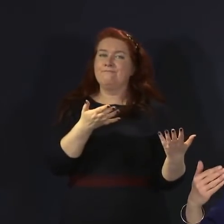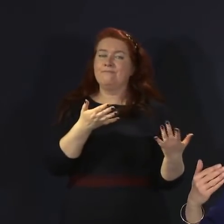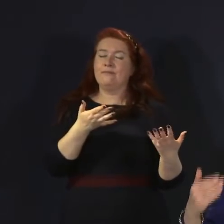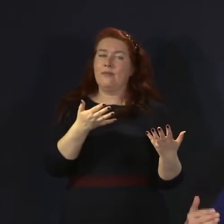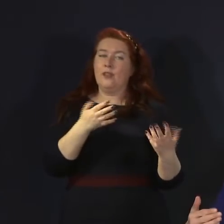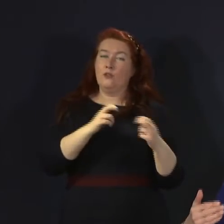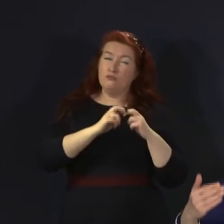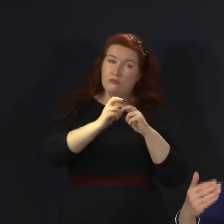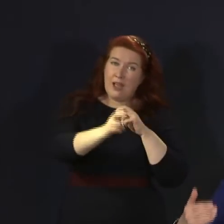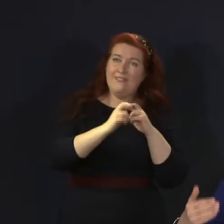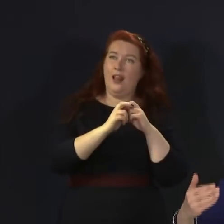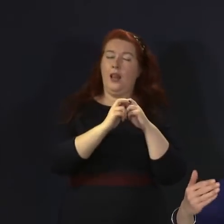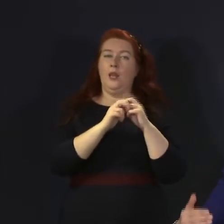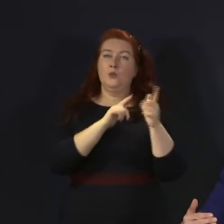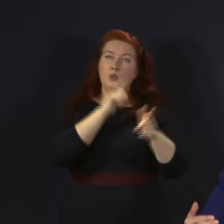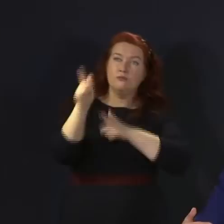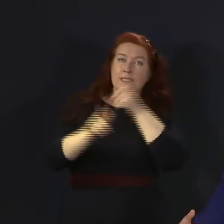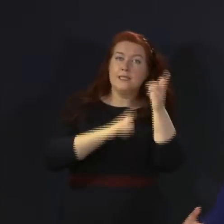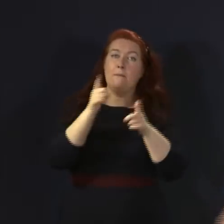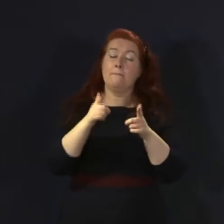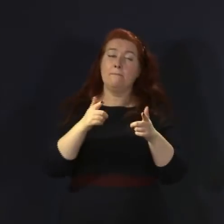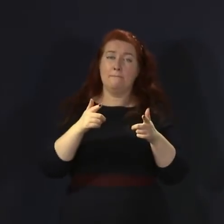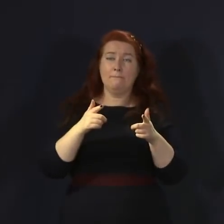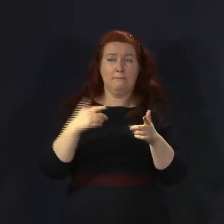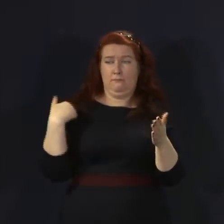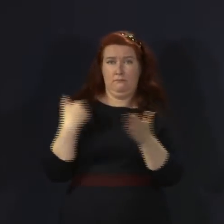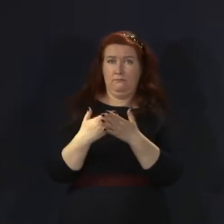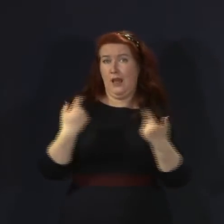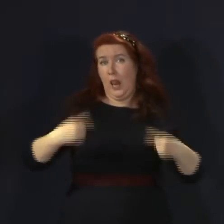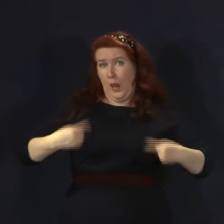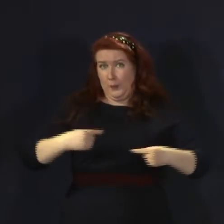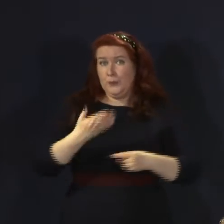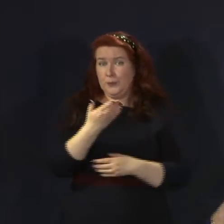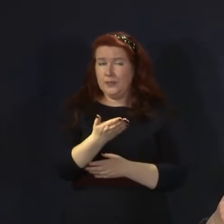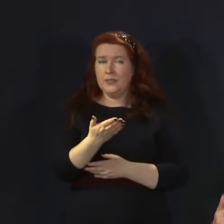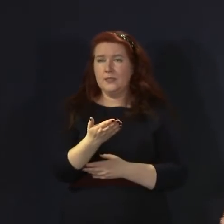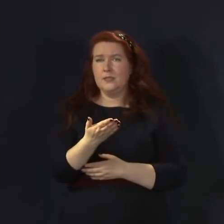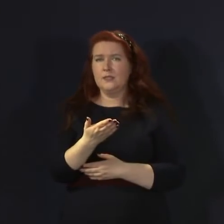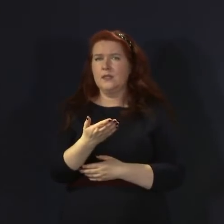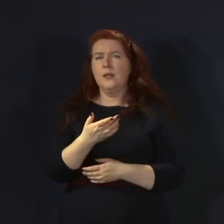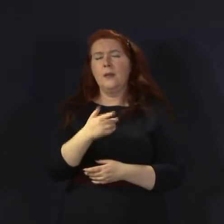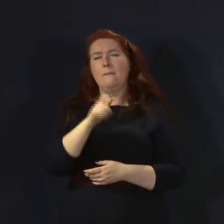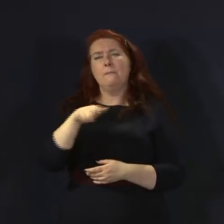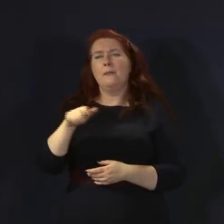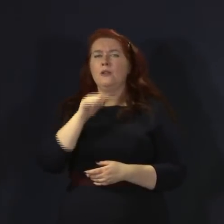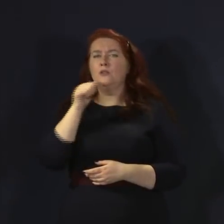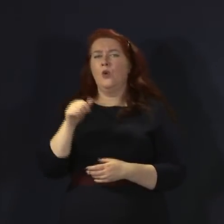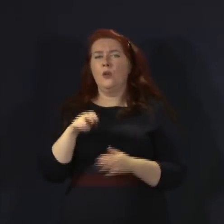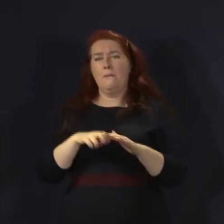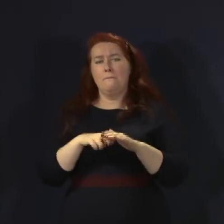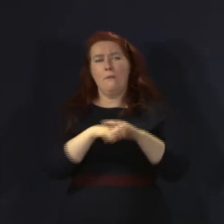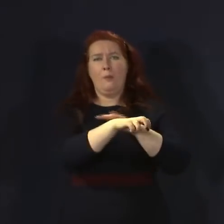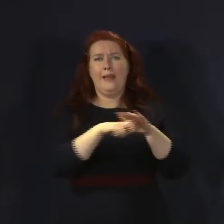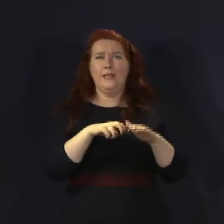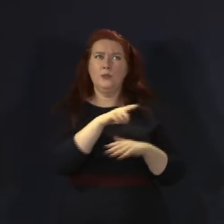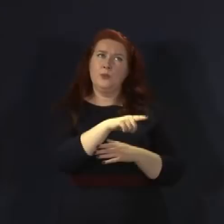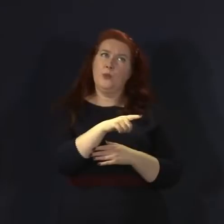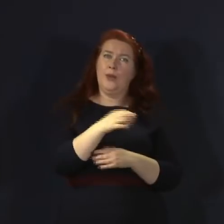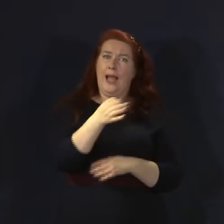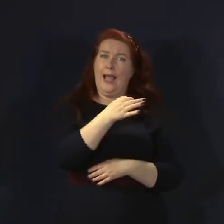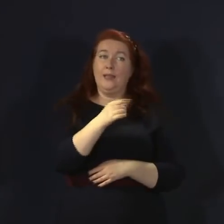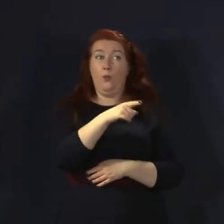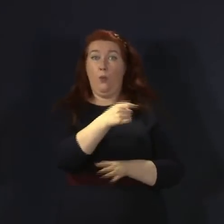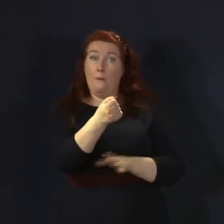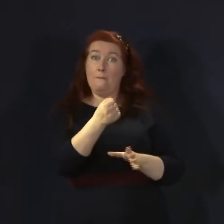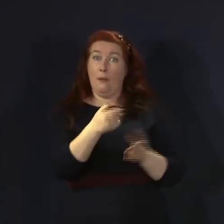travel and tourism there is already permitted. People don't tend to pop to the islands just because there's a pub with slightly longer